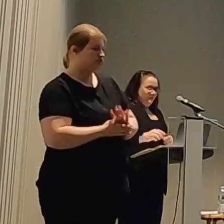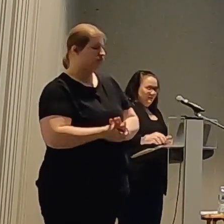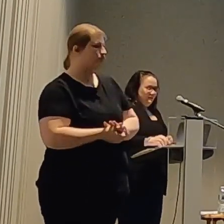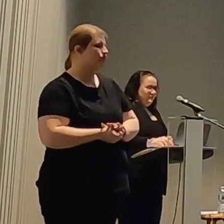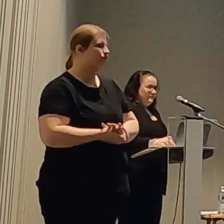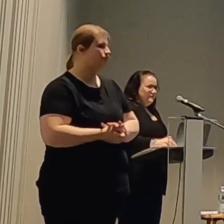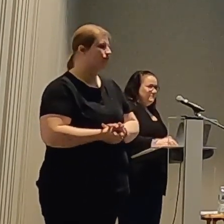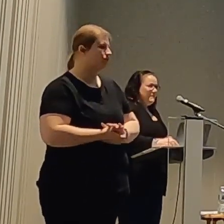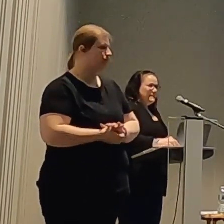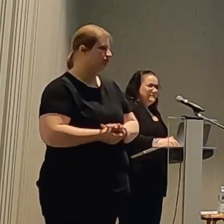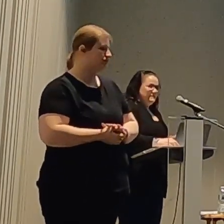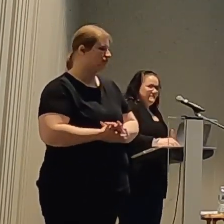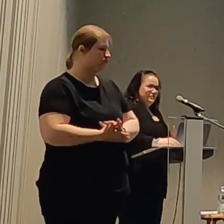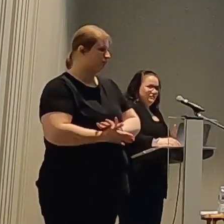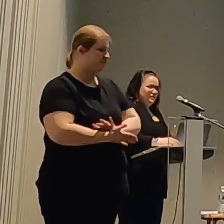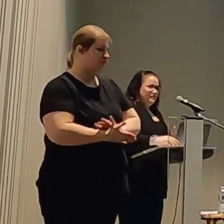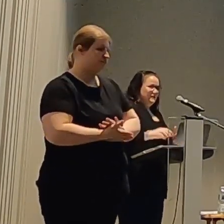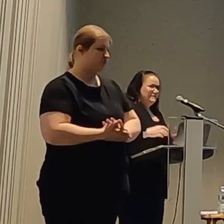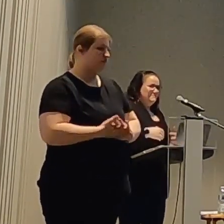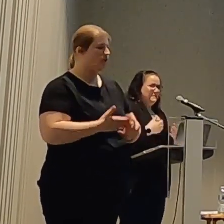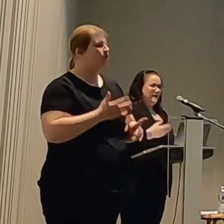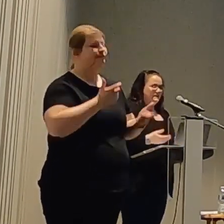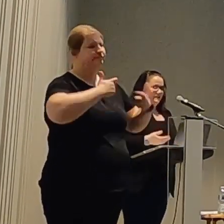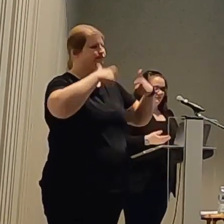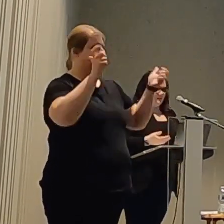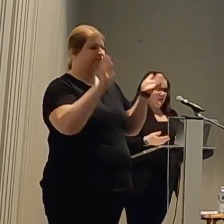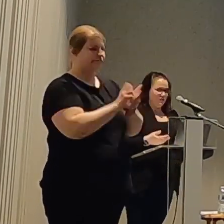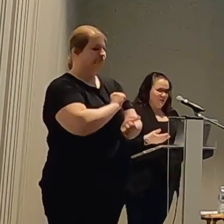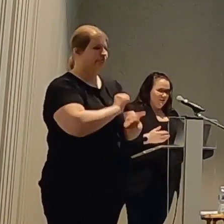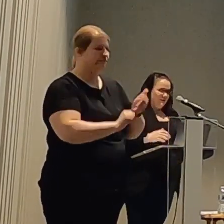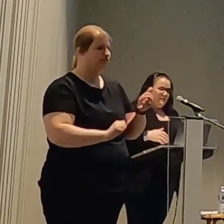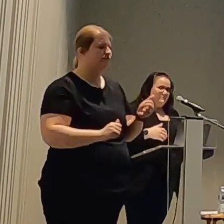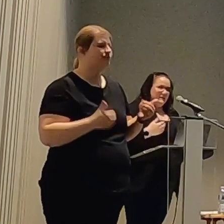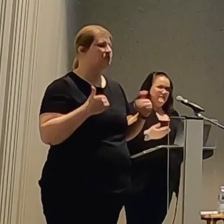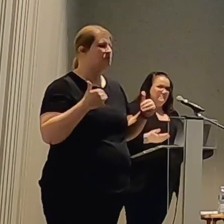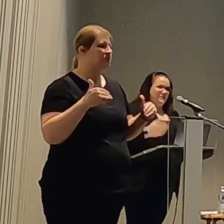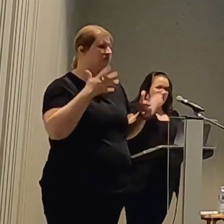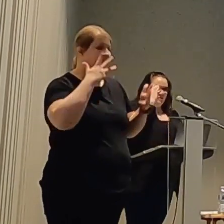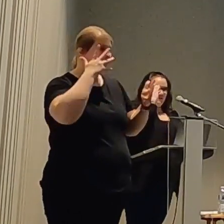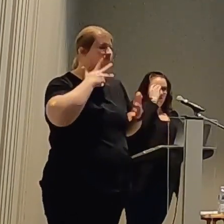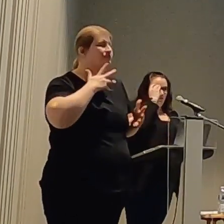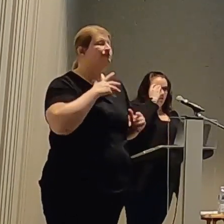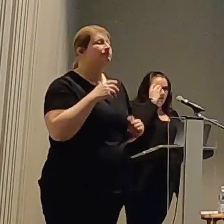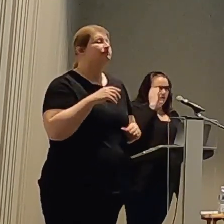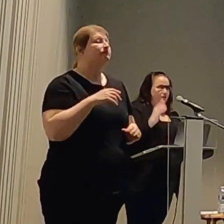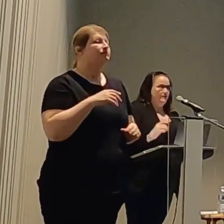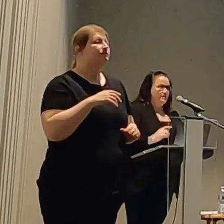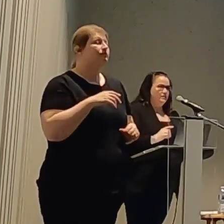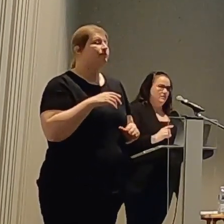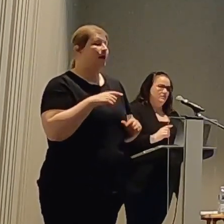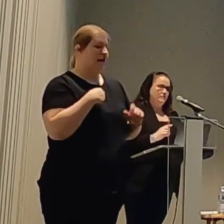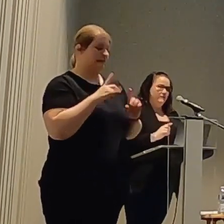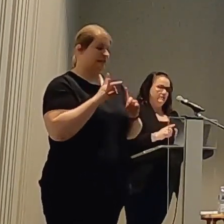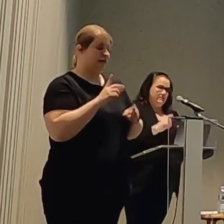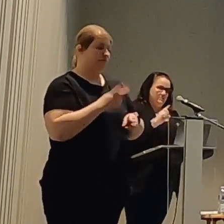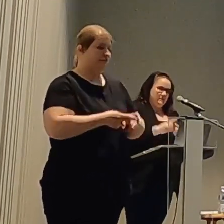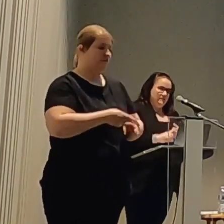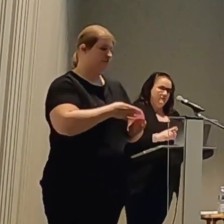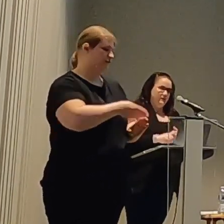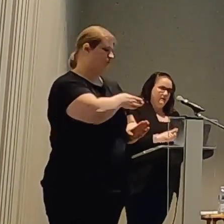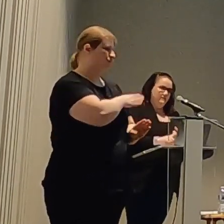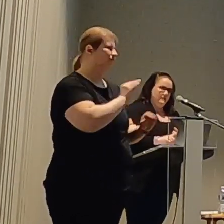So, mass destruction, mass devastation, but as I mentioned before, there is no